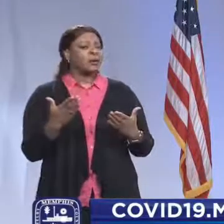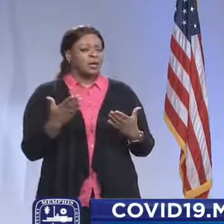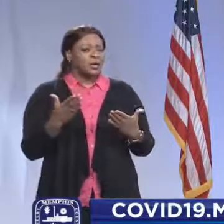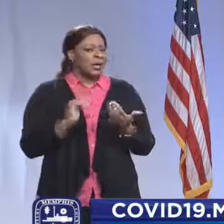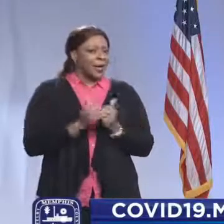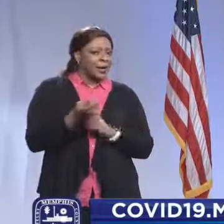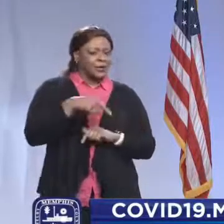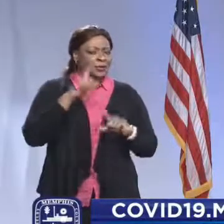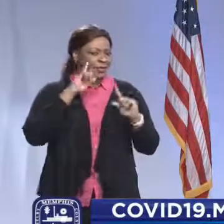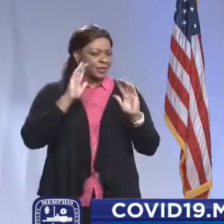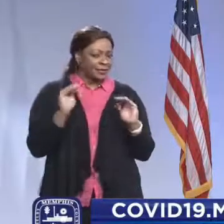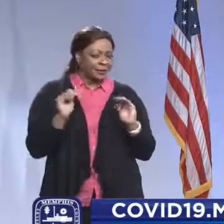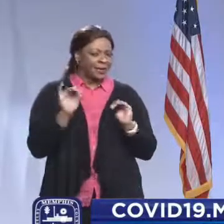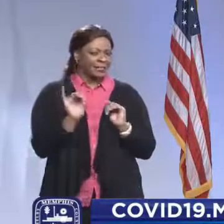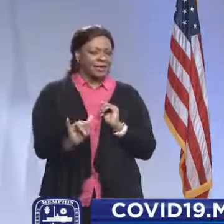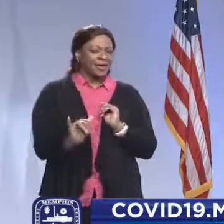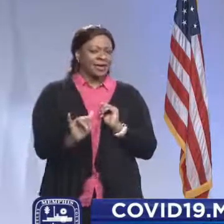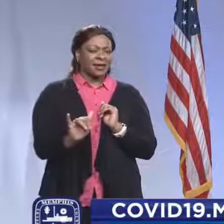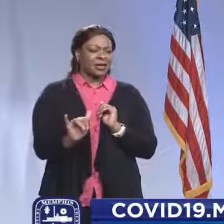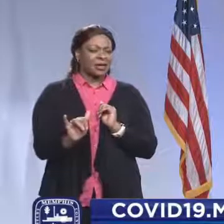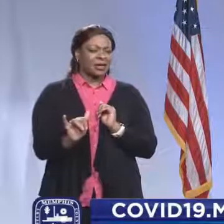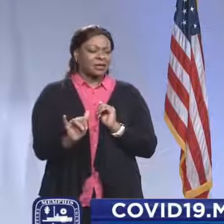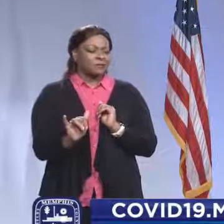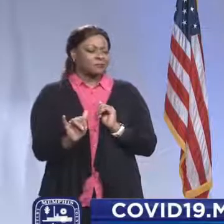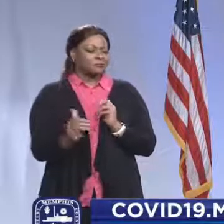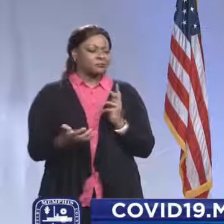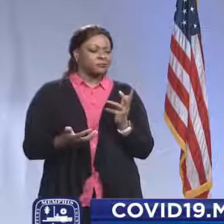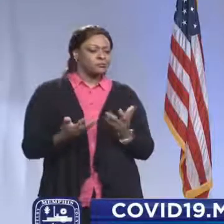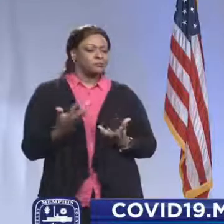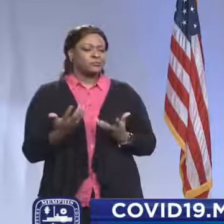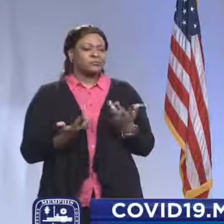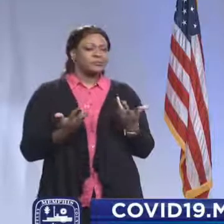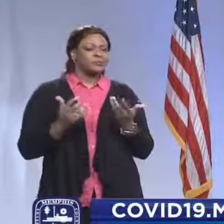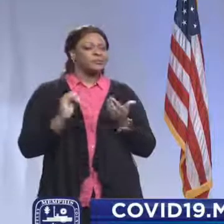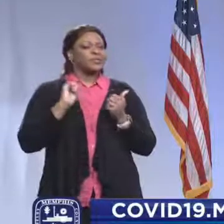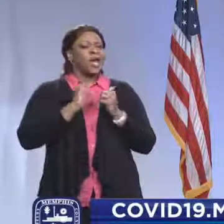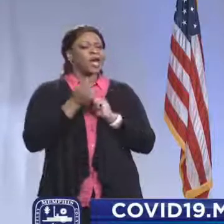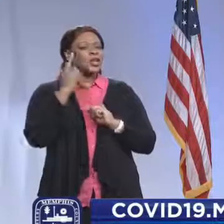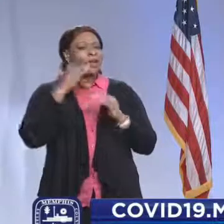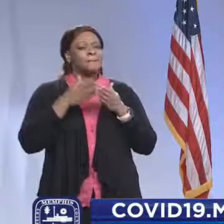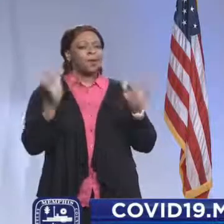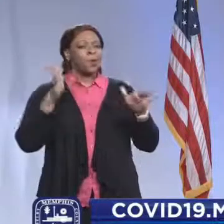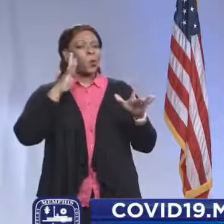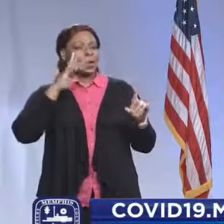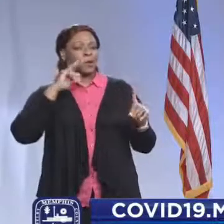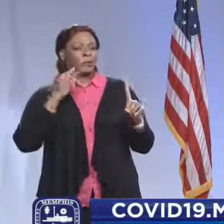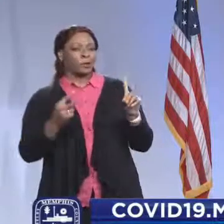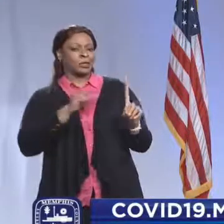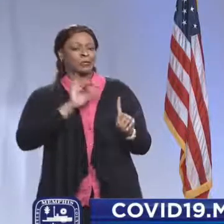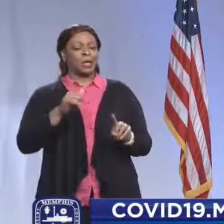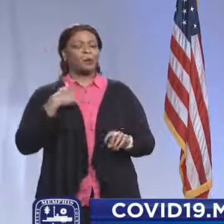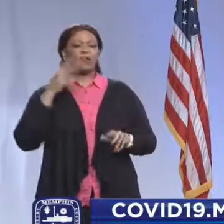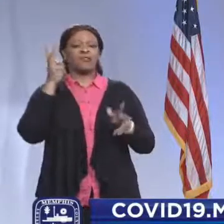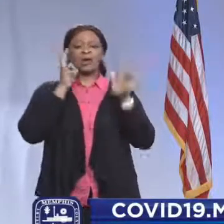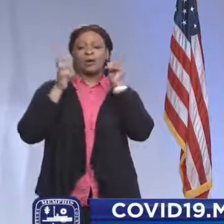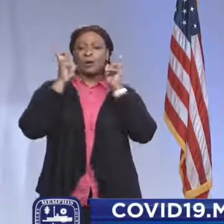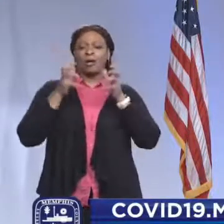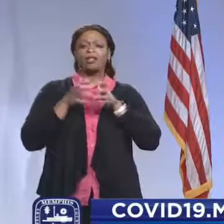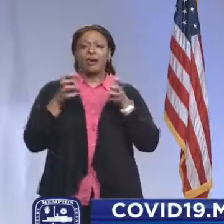y'all expect that to, how do you think the public will perceive that? We've been hearing a lot